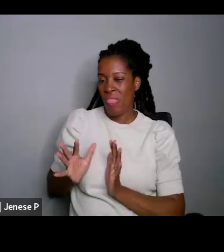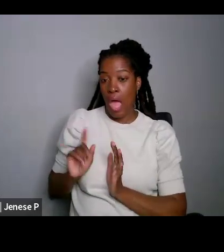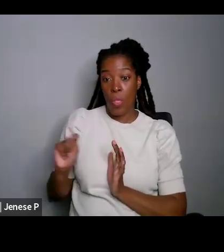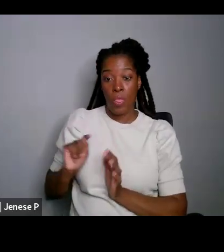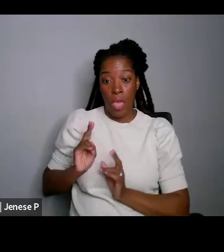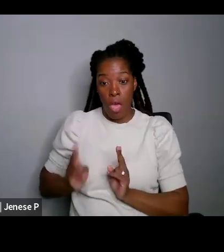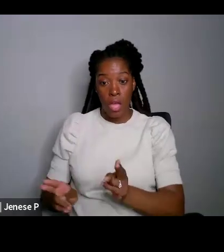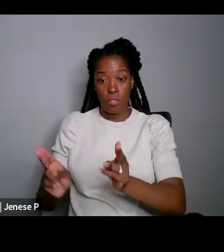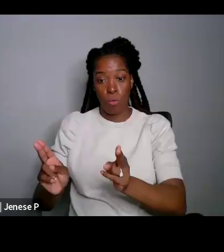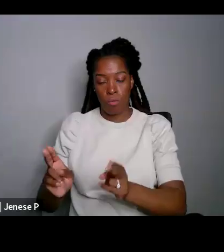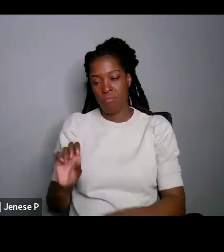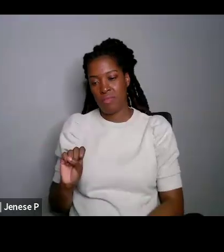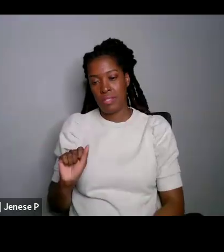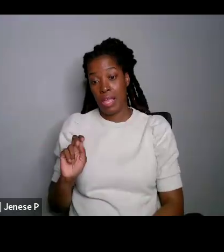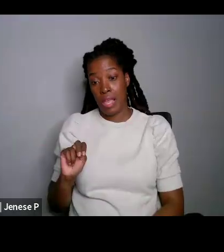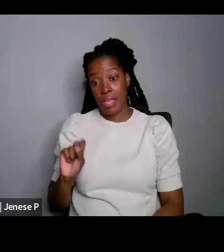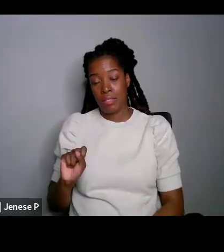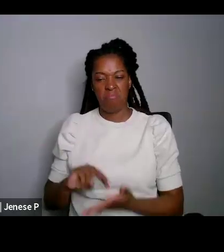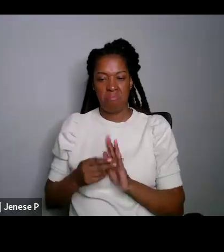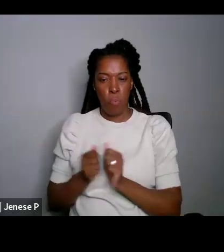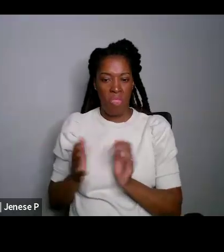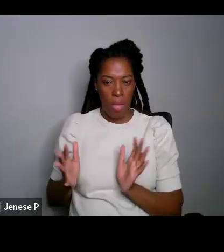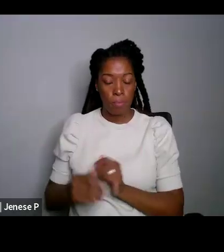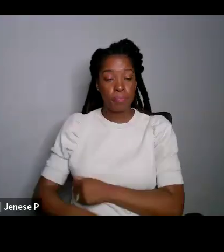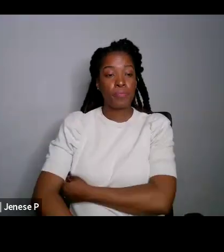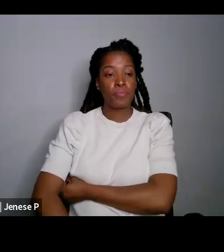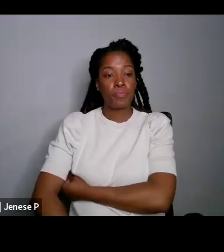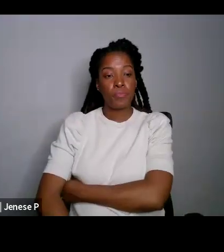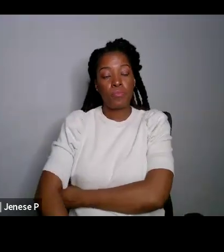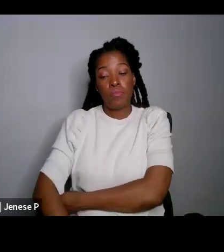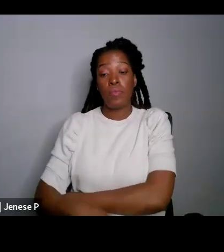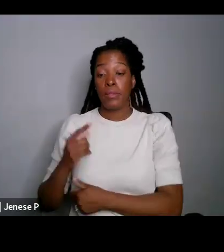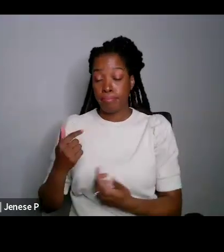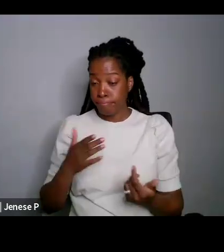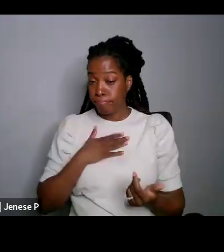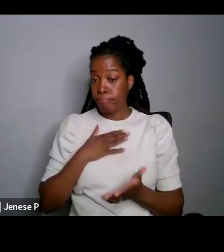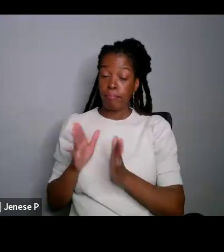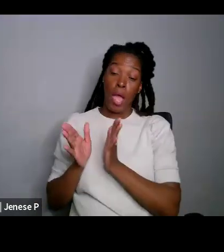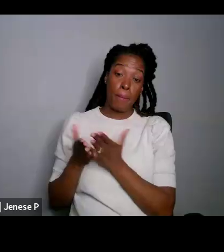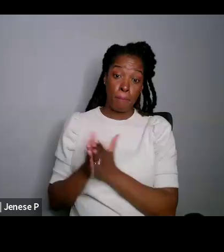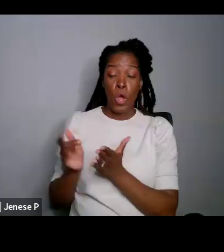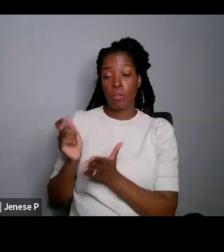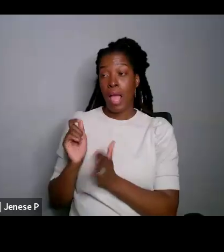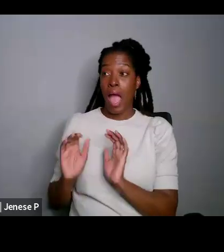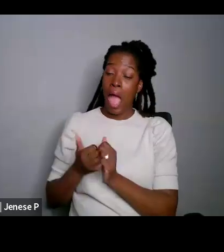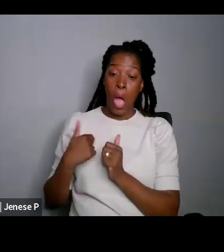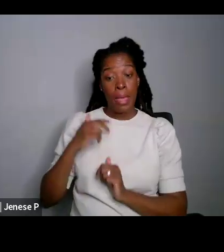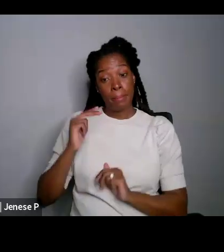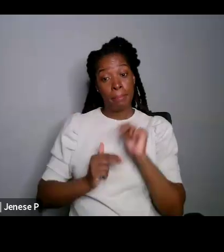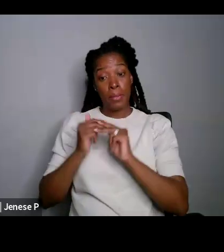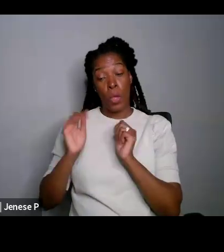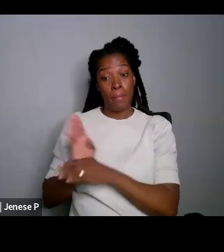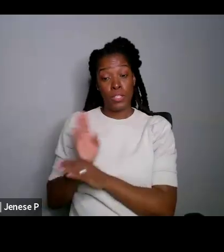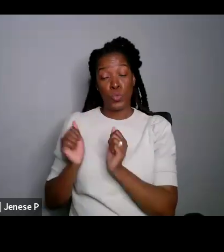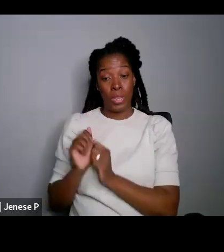And when I was writing my book about how I built a business with a disability, I got